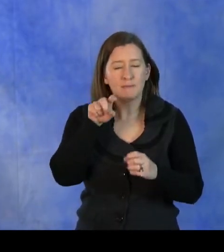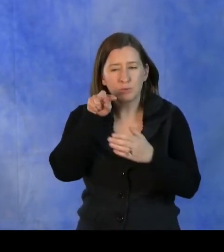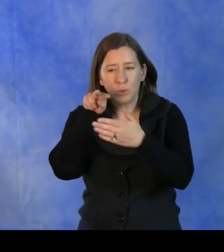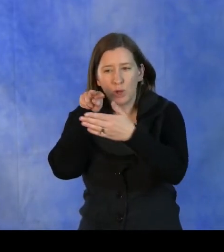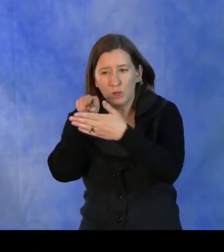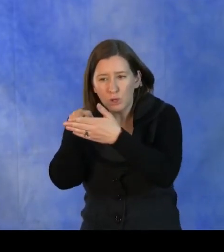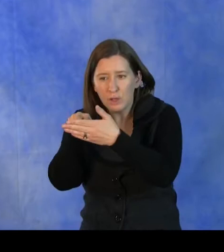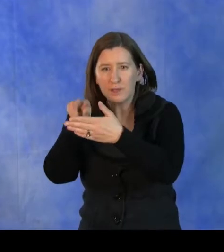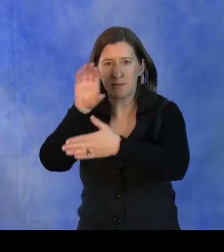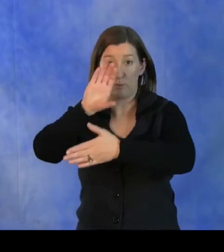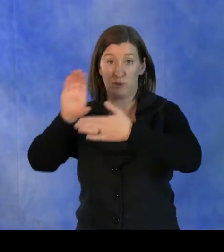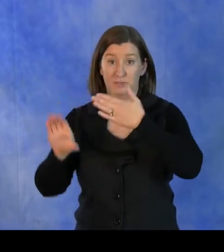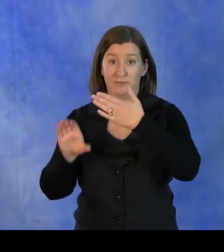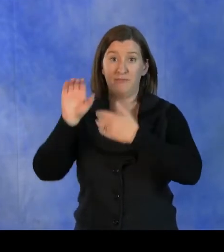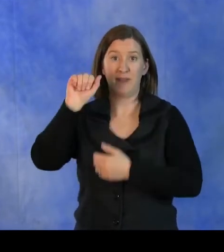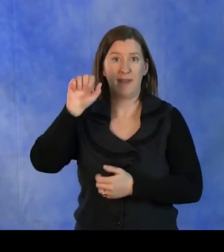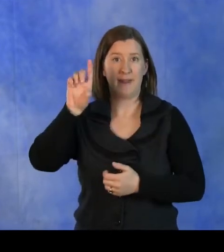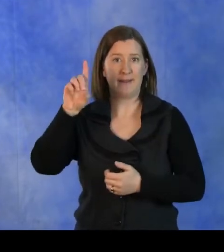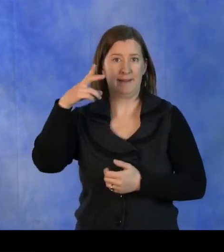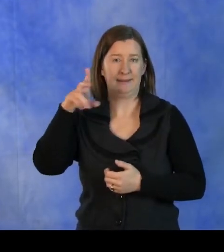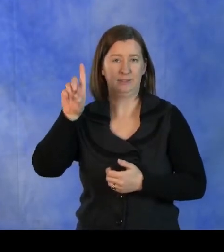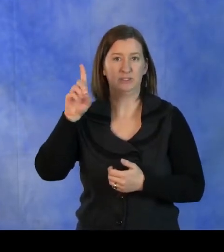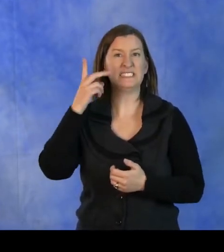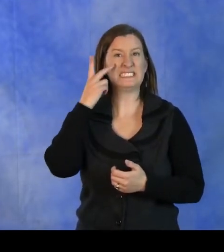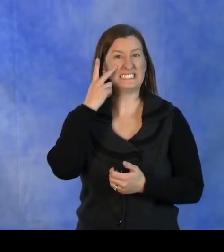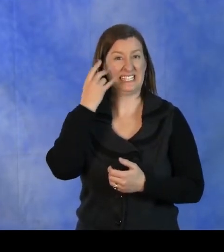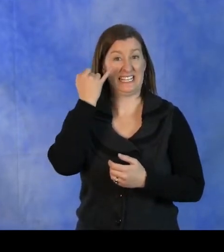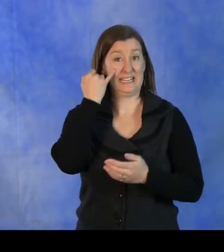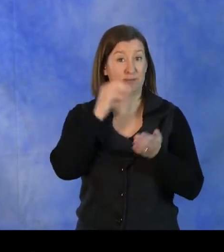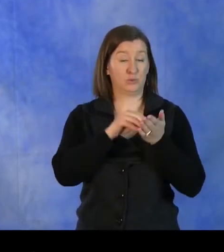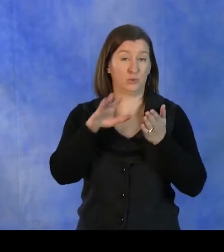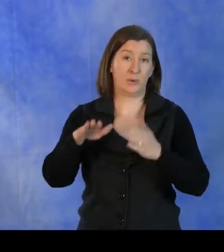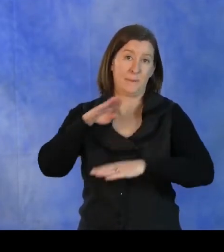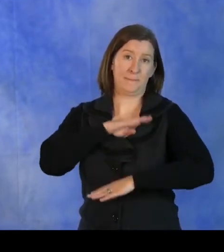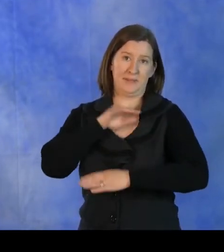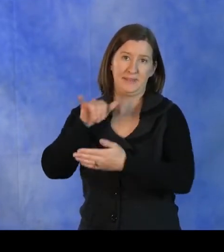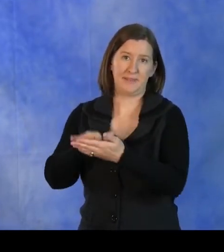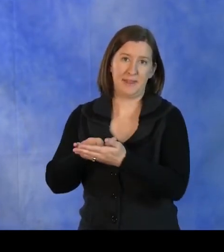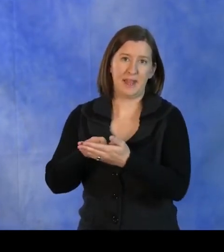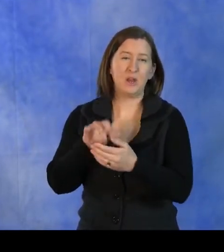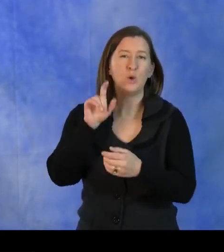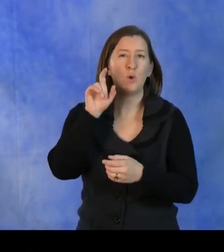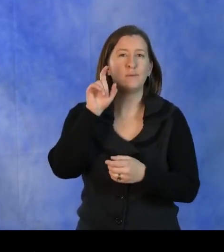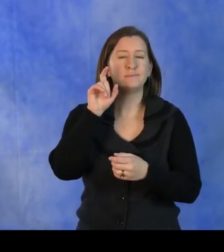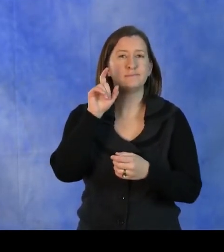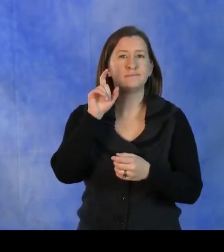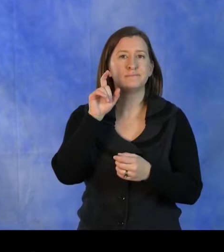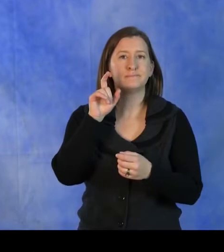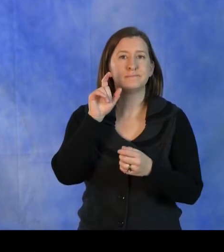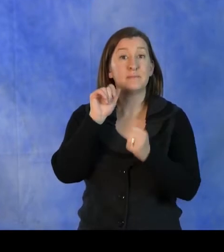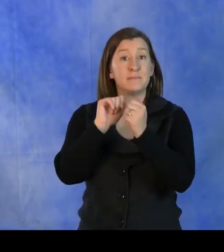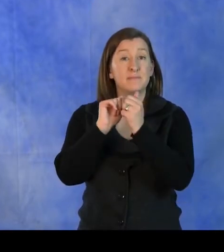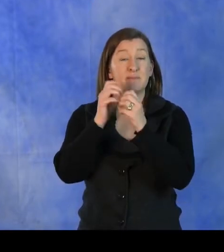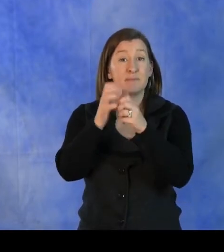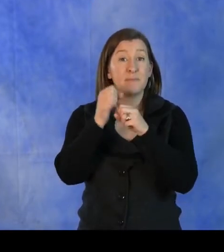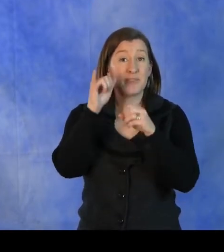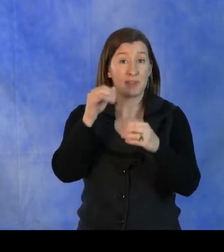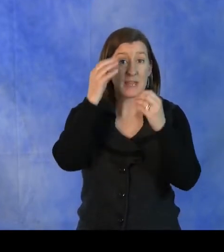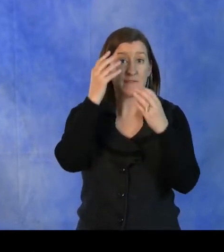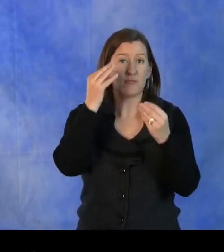ADHD. You have to look at the criteria for ADHD and see if a student would meet that.